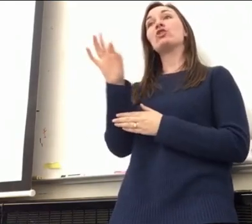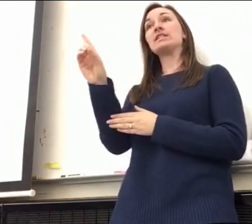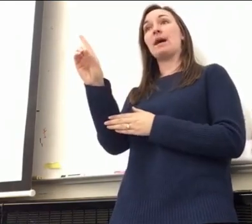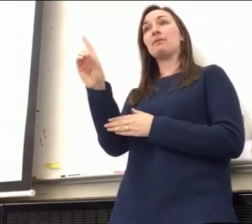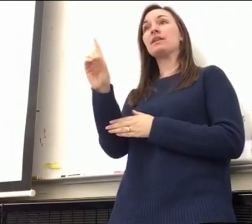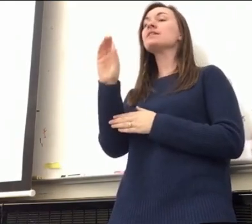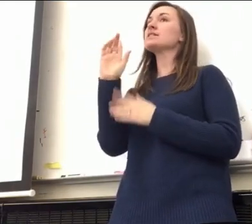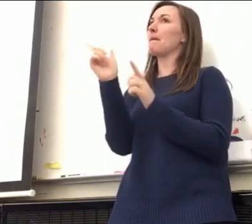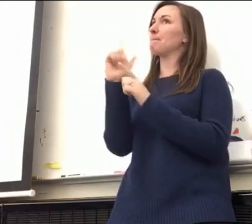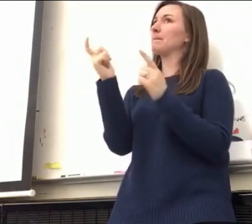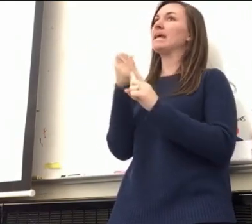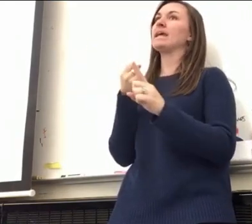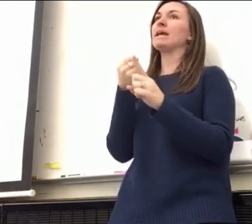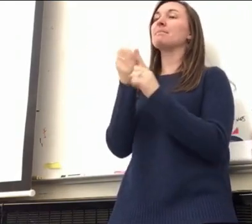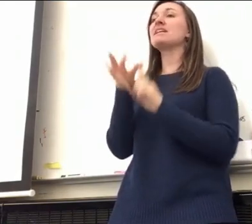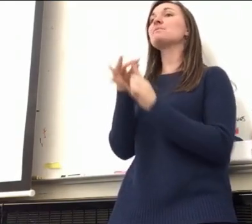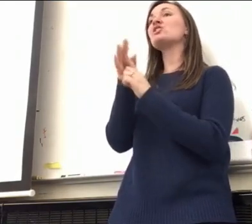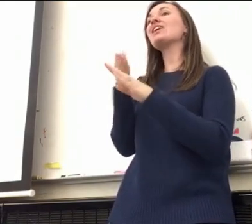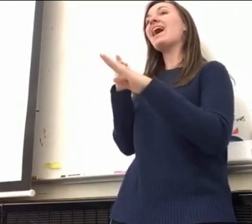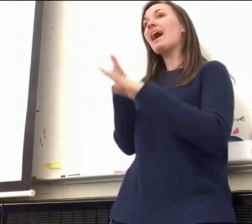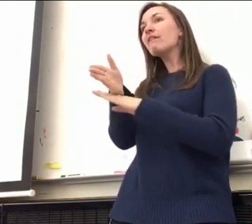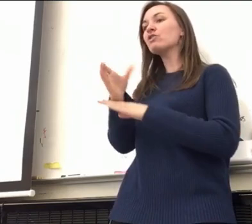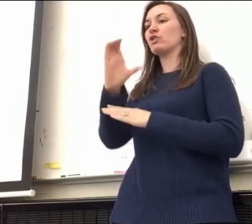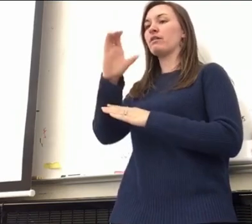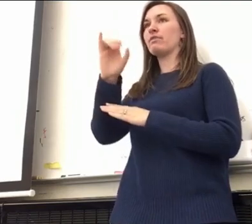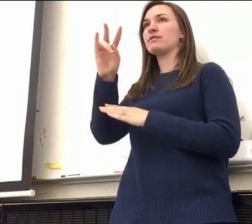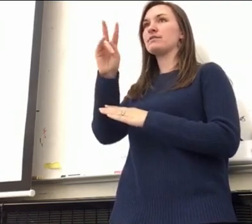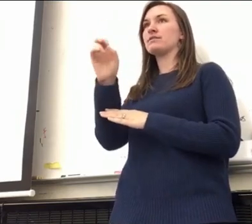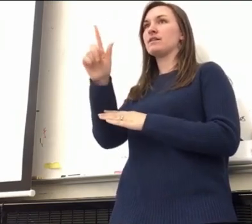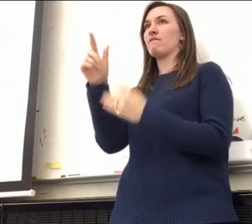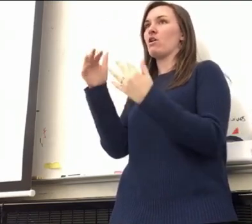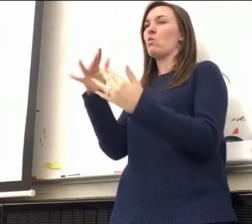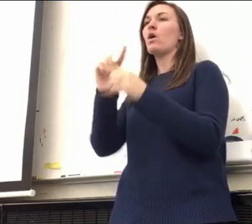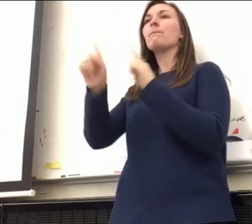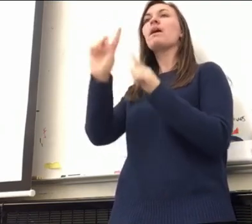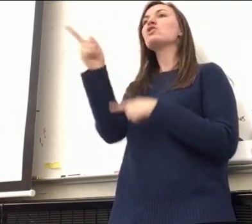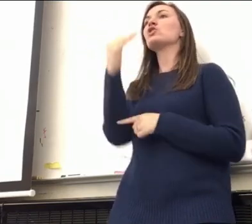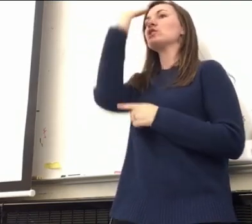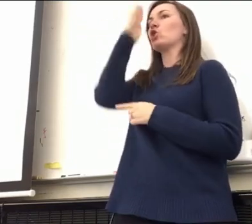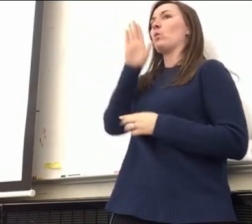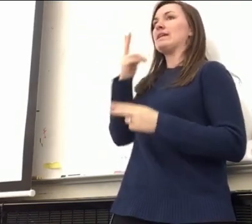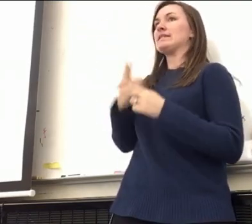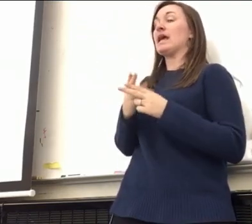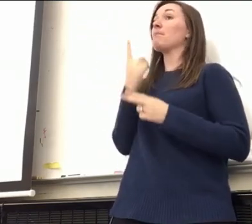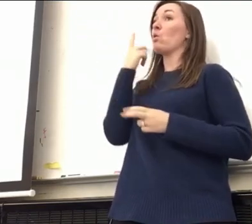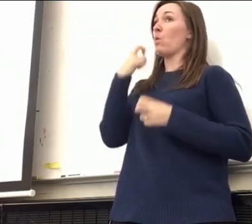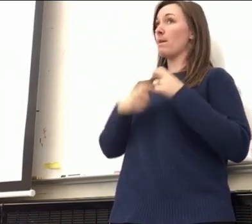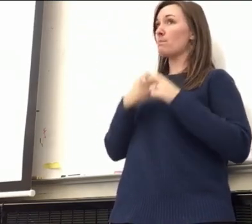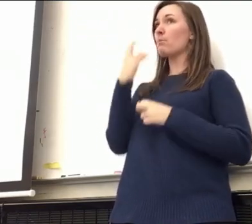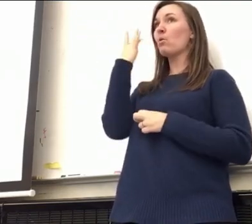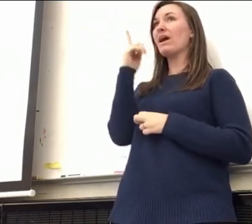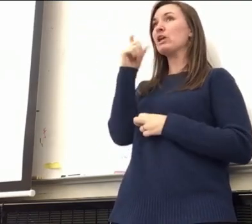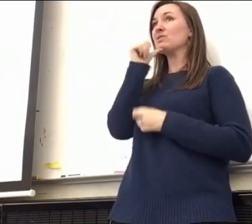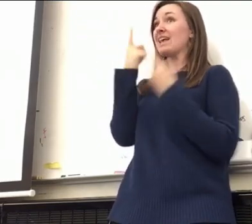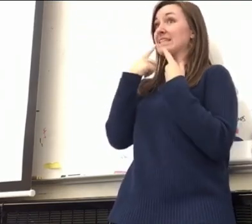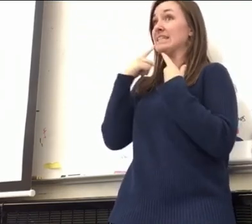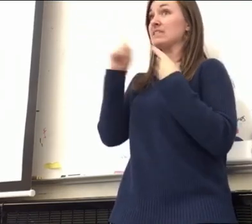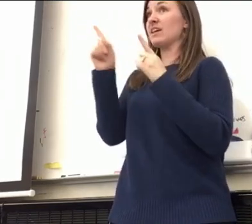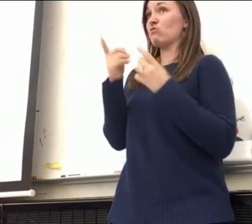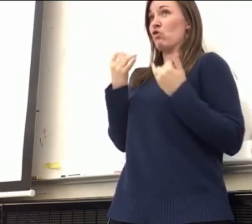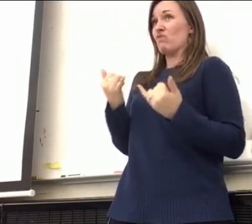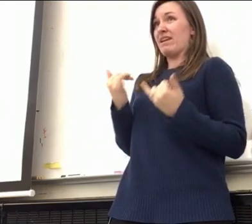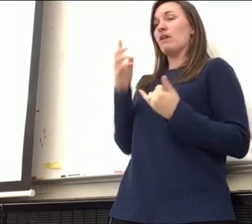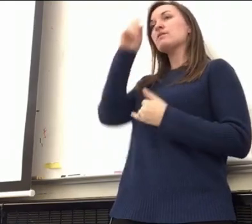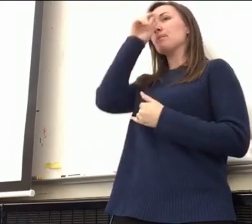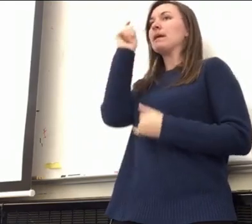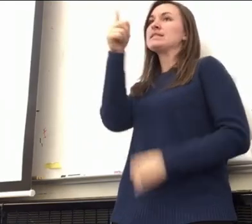impact, especially after the American Civil War. But just know his name. One problem is why he wasn't successful prior is because he